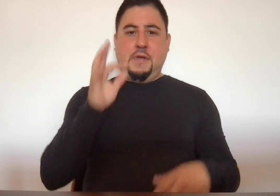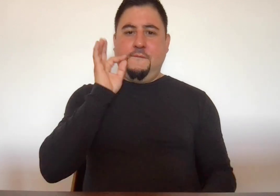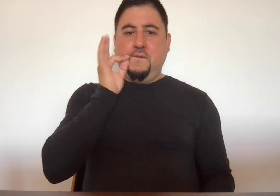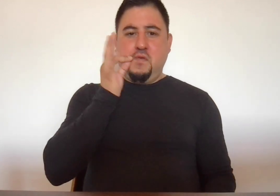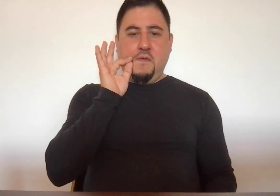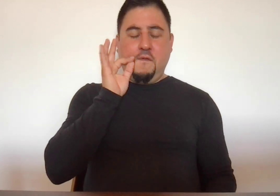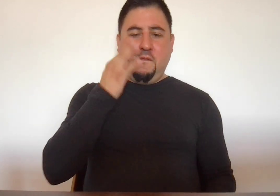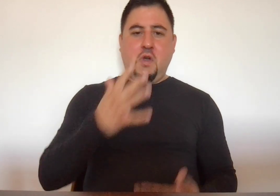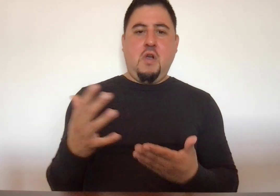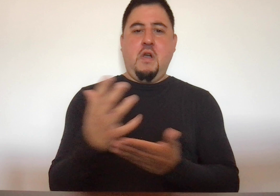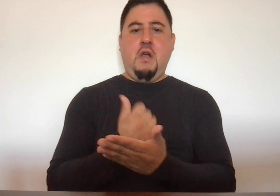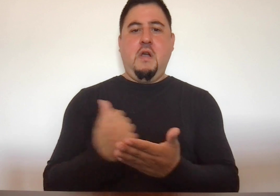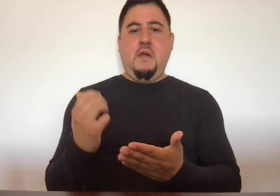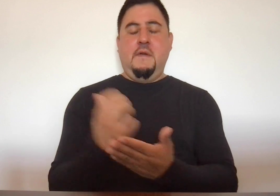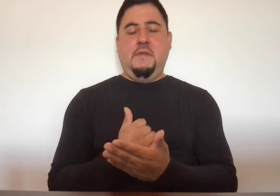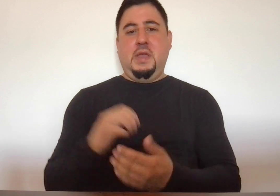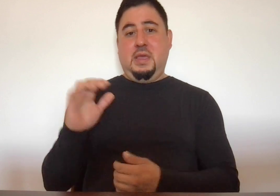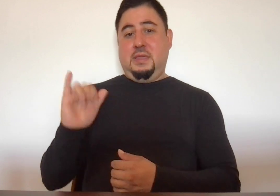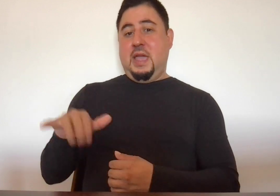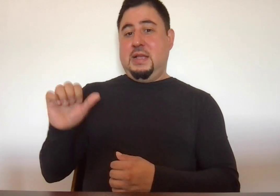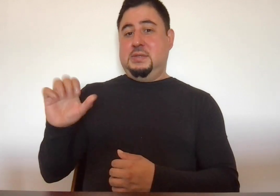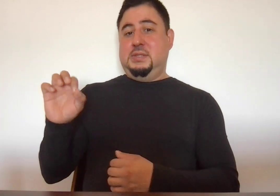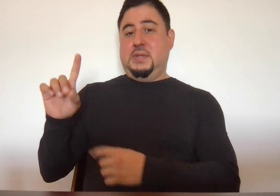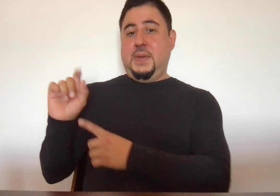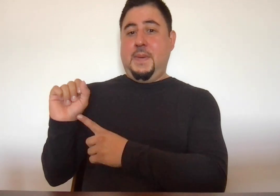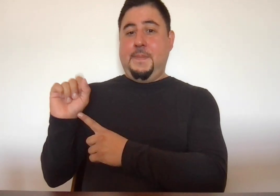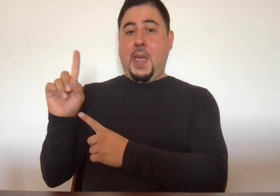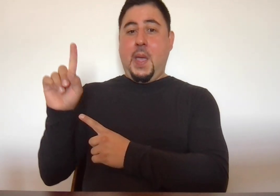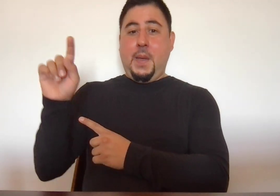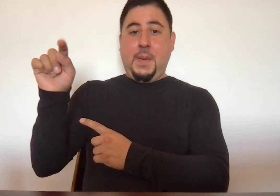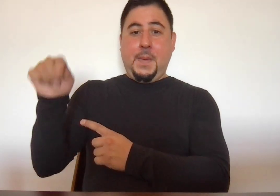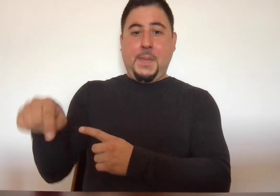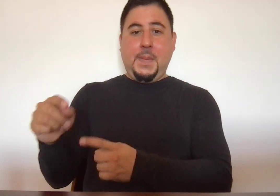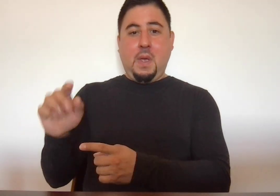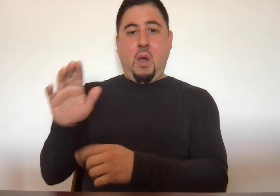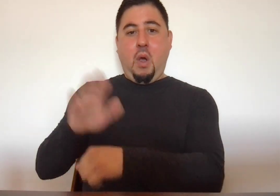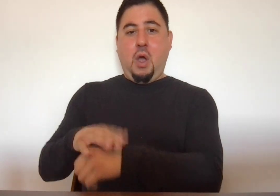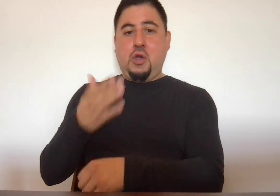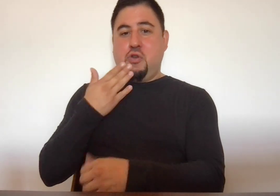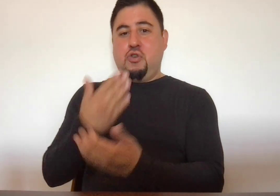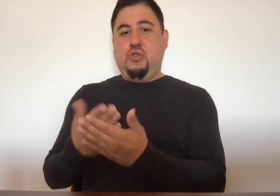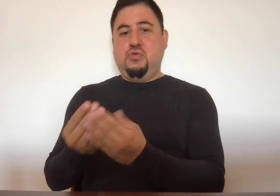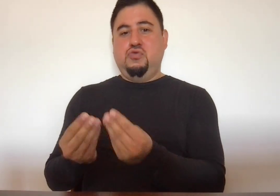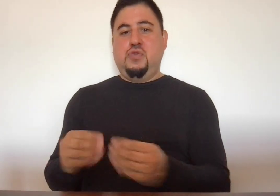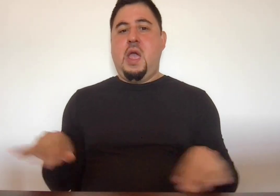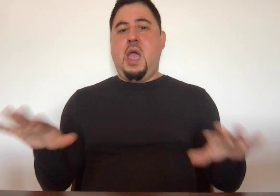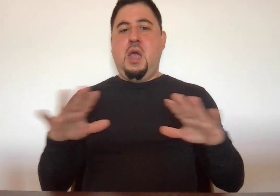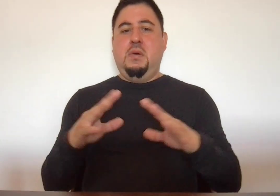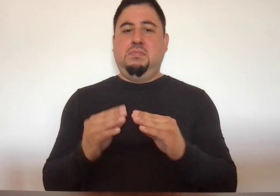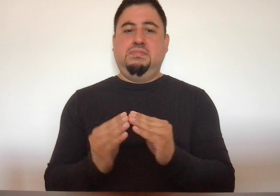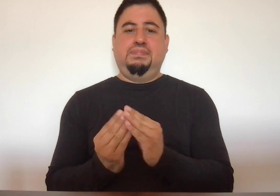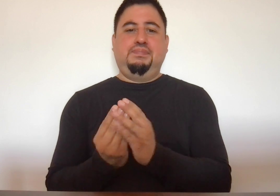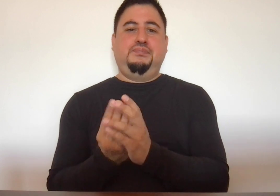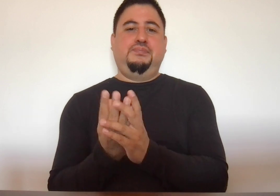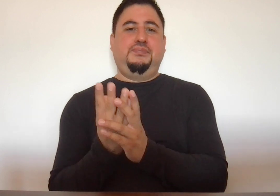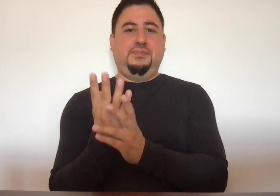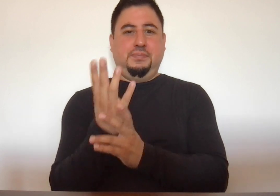The seed that falls on good ground will yield a fruitful